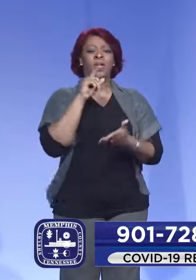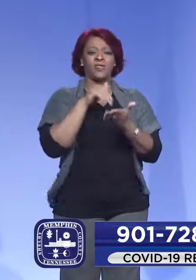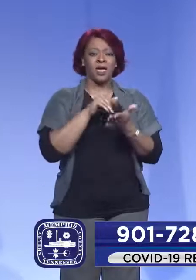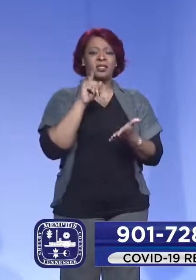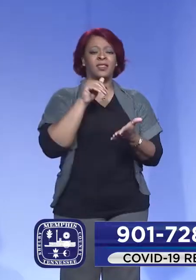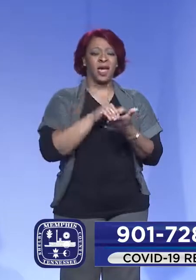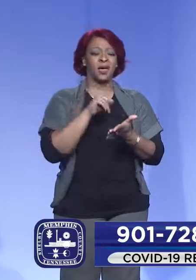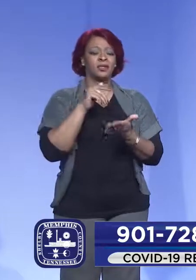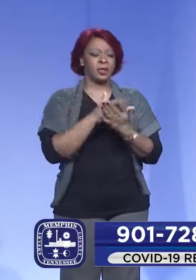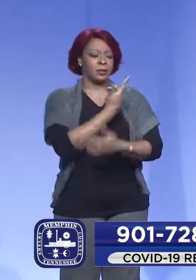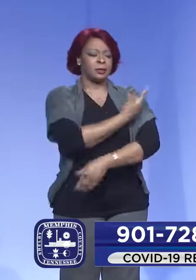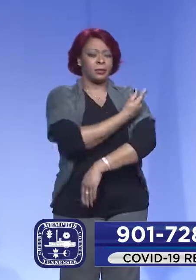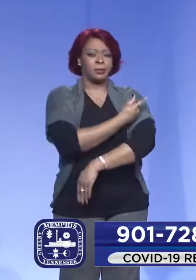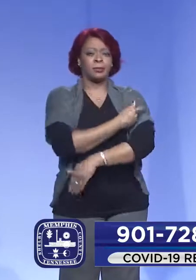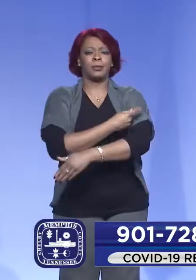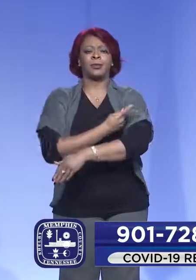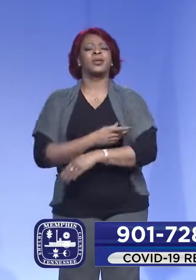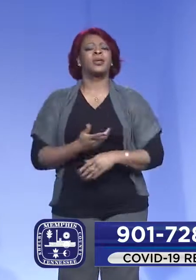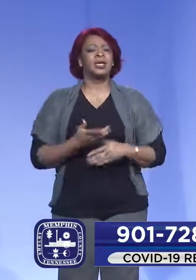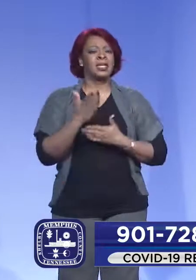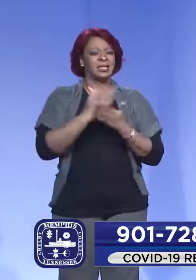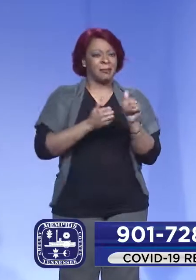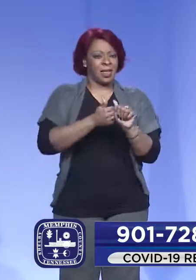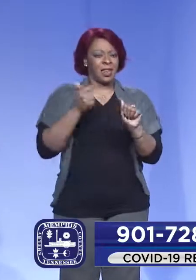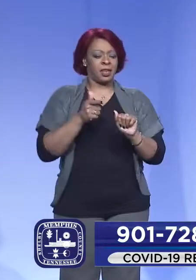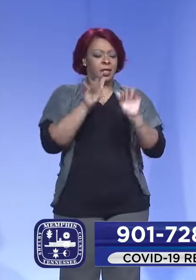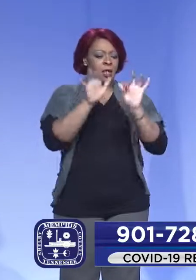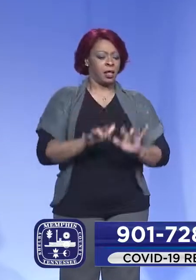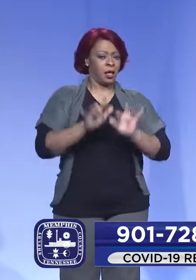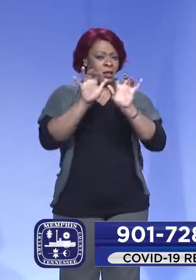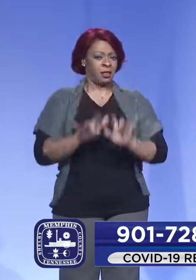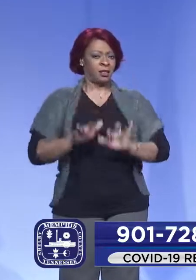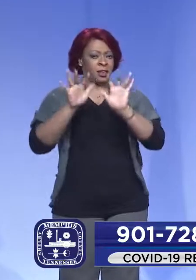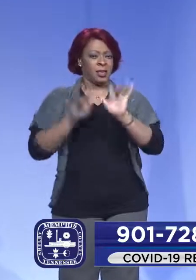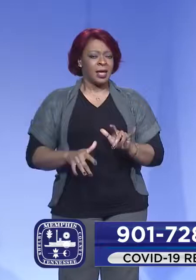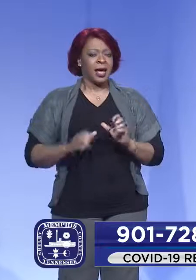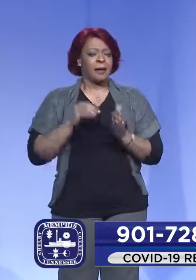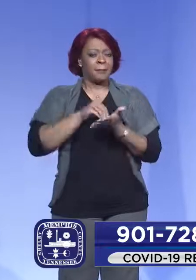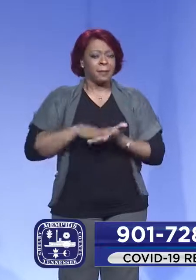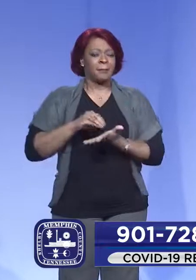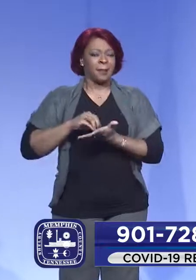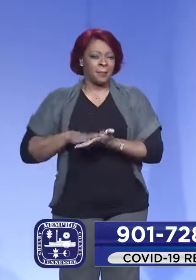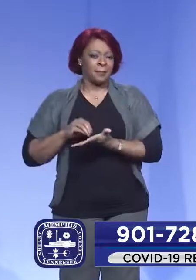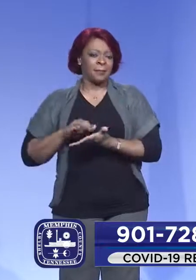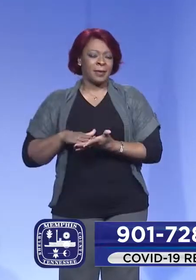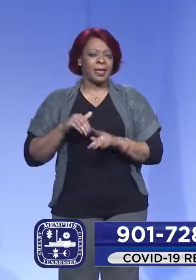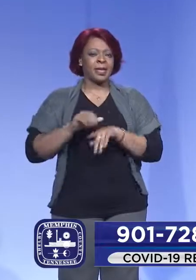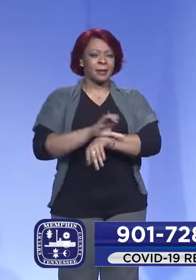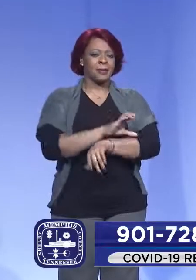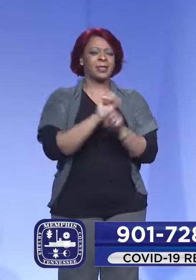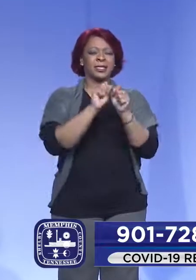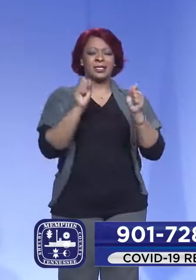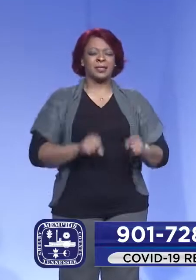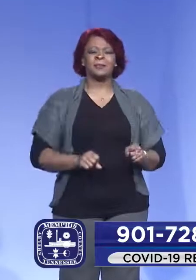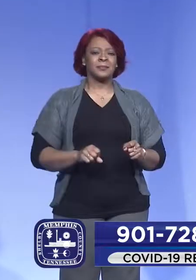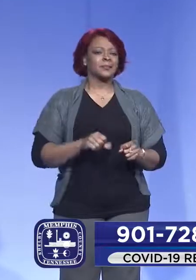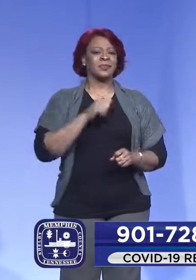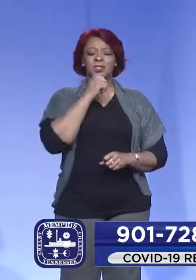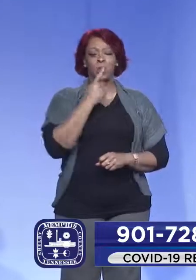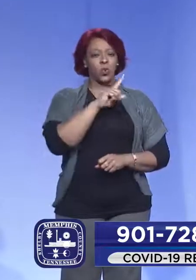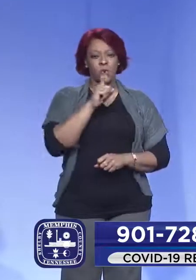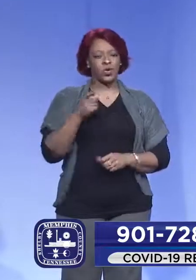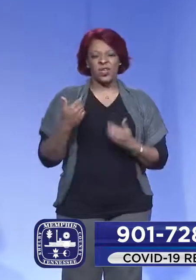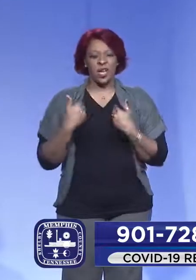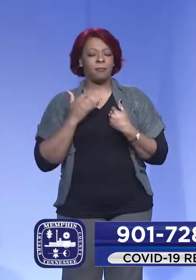thousands of doses. So there is some lag and there needs to be increase in that data entry. And this is not a question you have, but I'm going to share